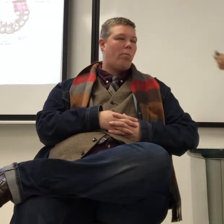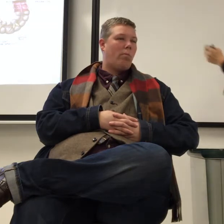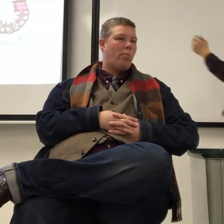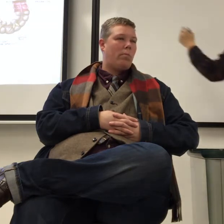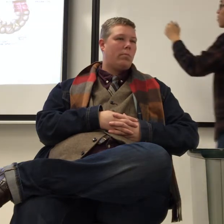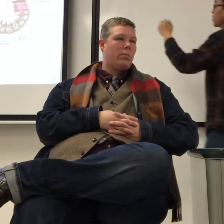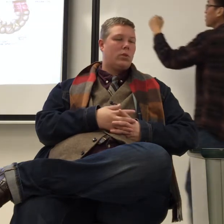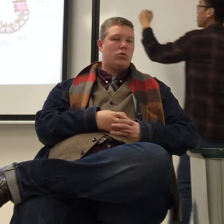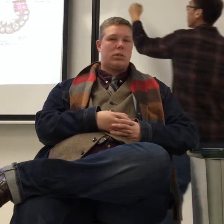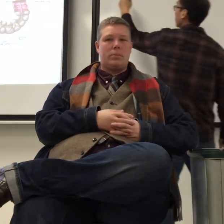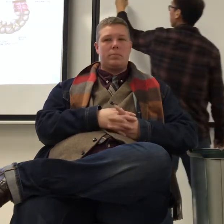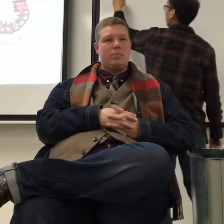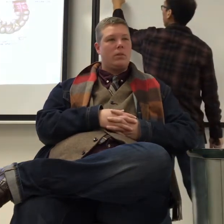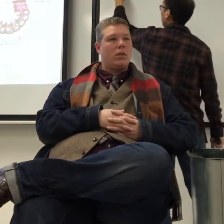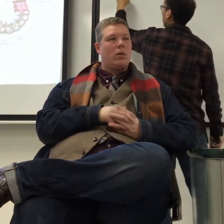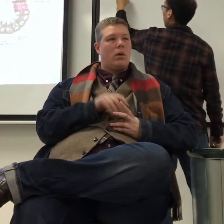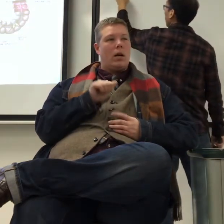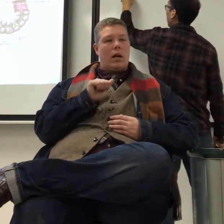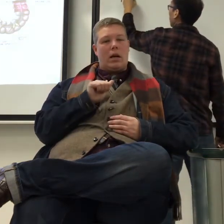So ascending colon.